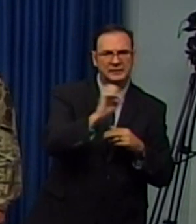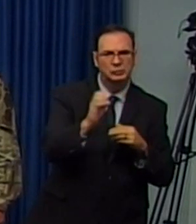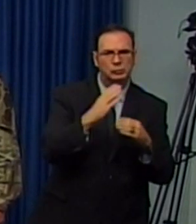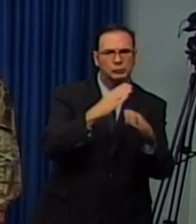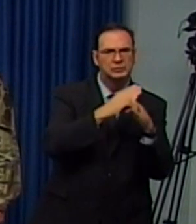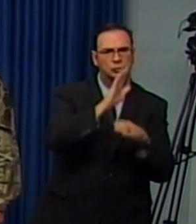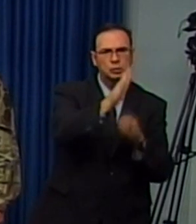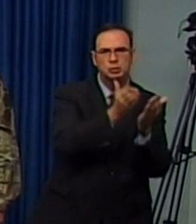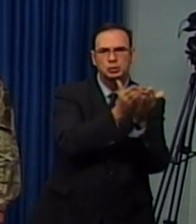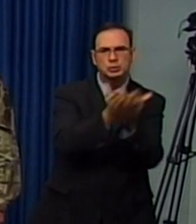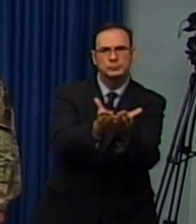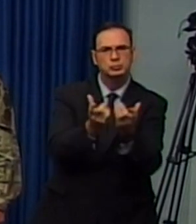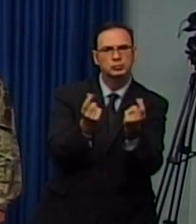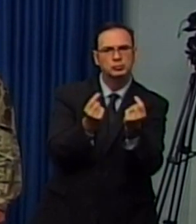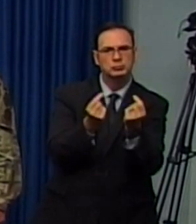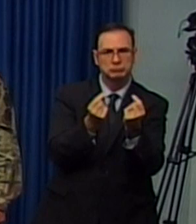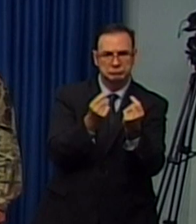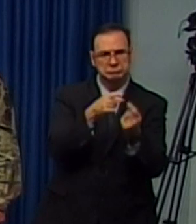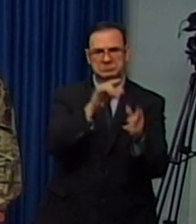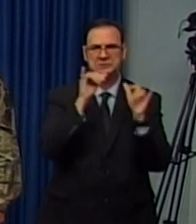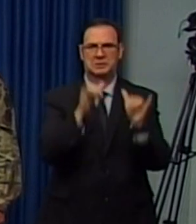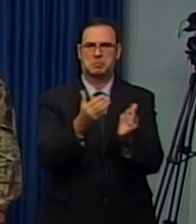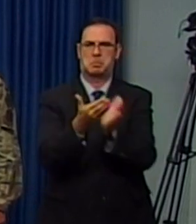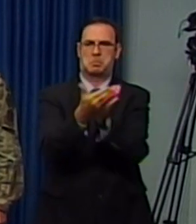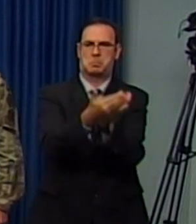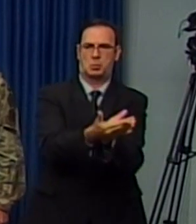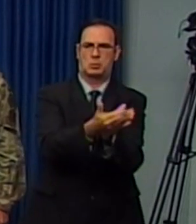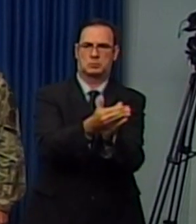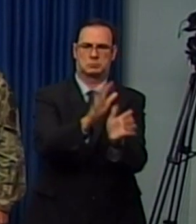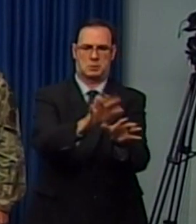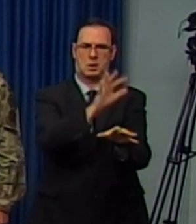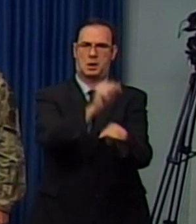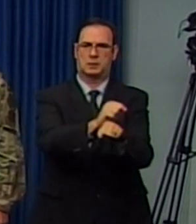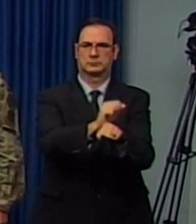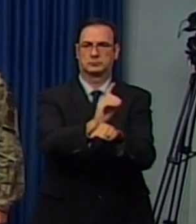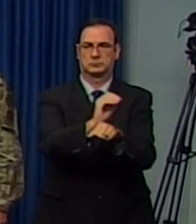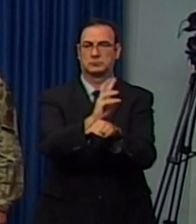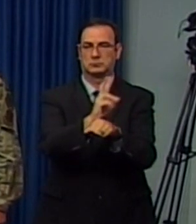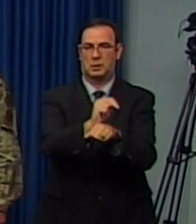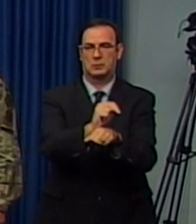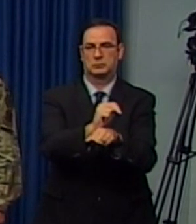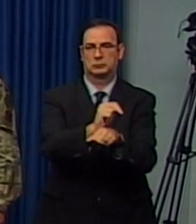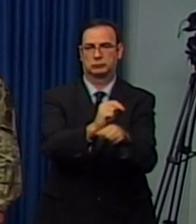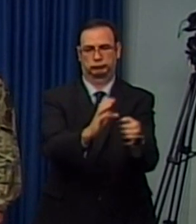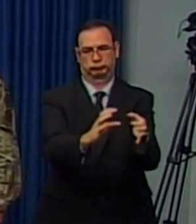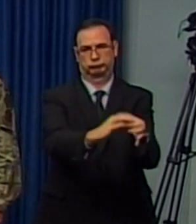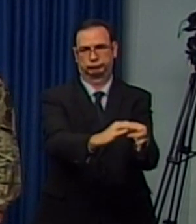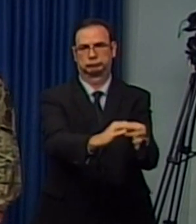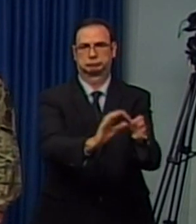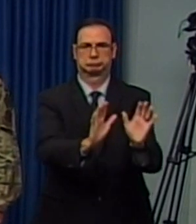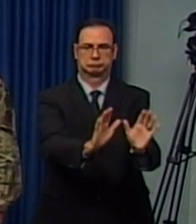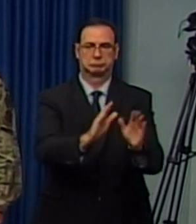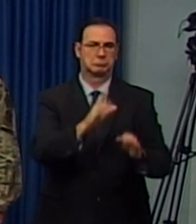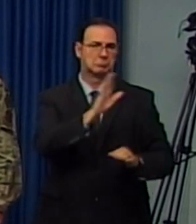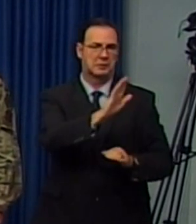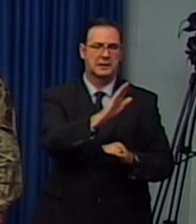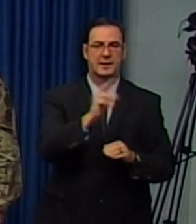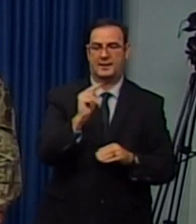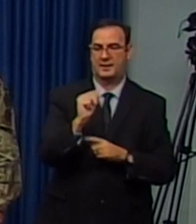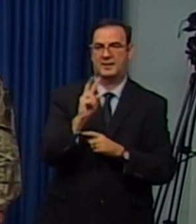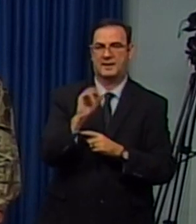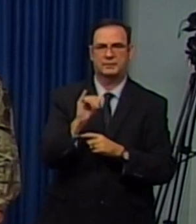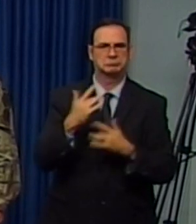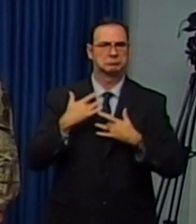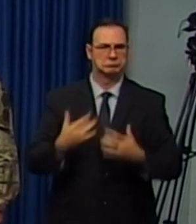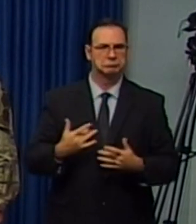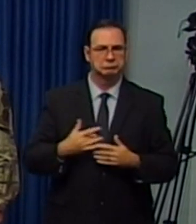remain in port, and they're kind of on lockdown. That is kind of typical with their procedures, although I don't know if they've ever gone through a storm